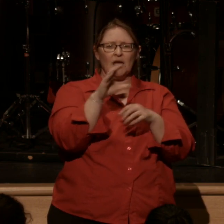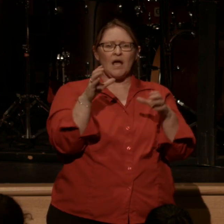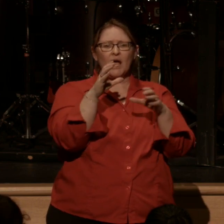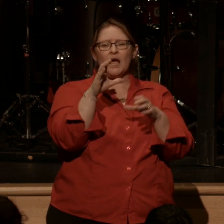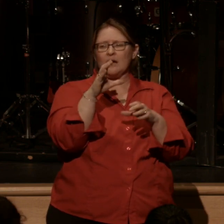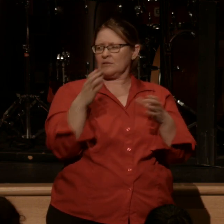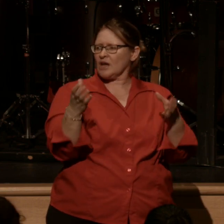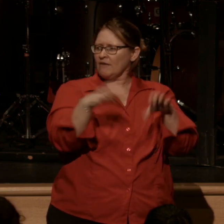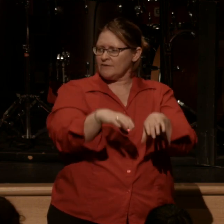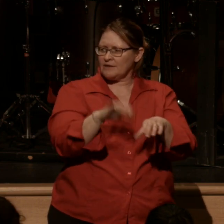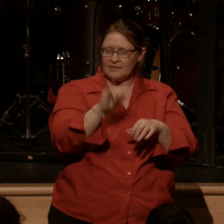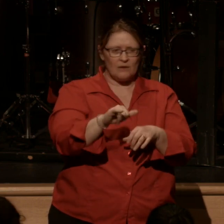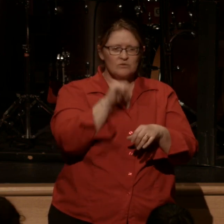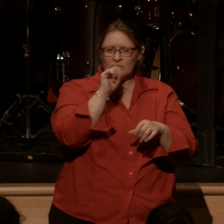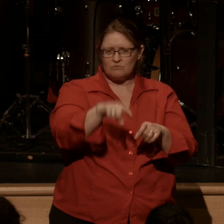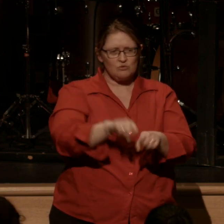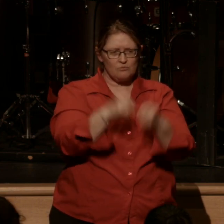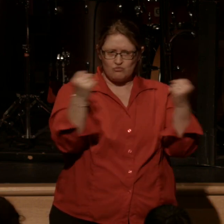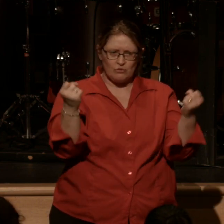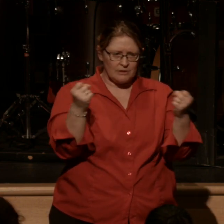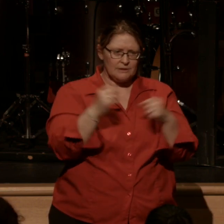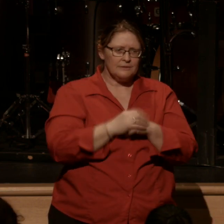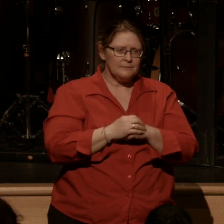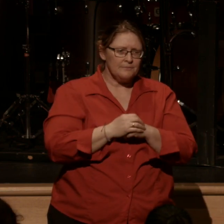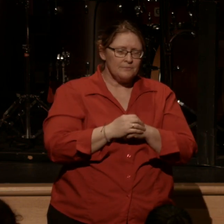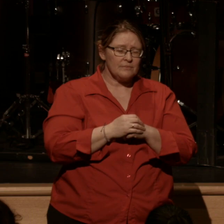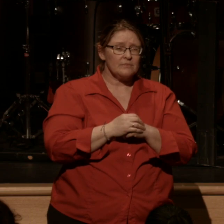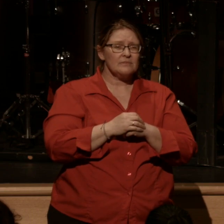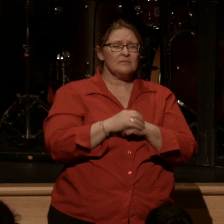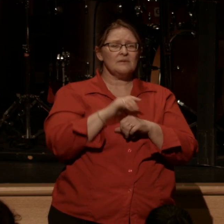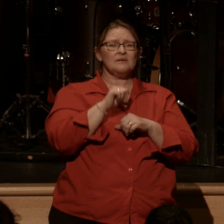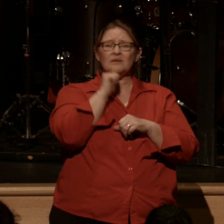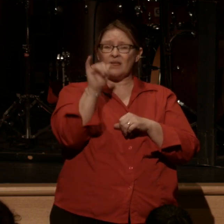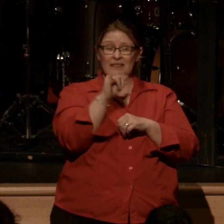supposed to be broken. And unlike us as